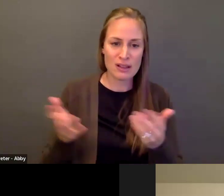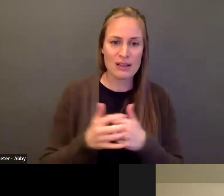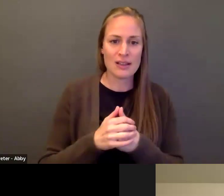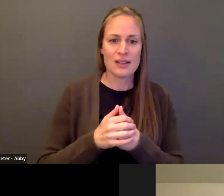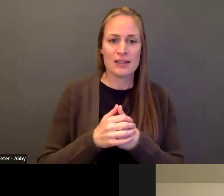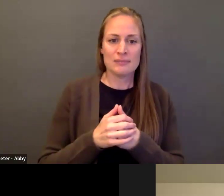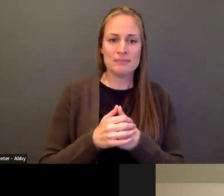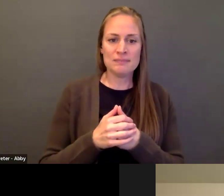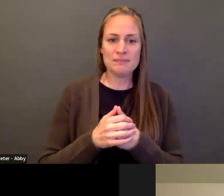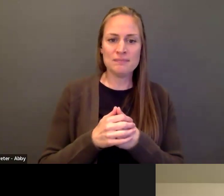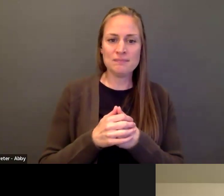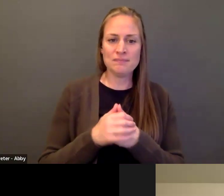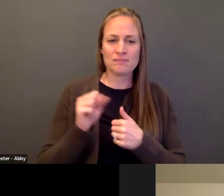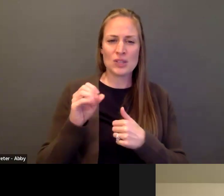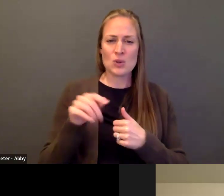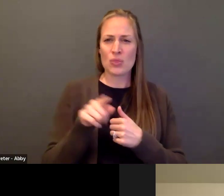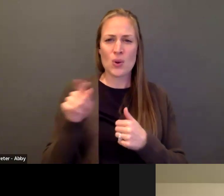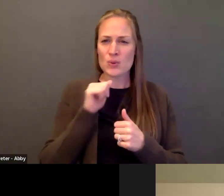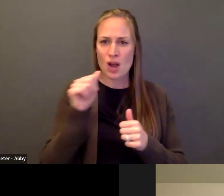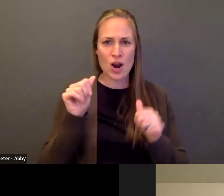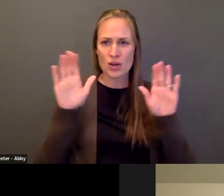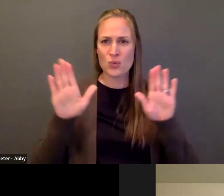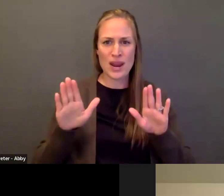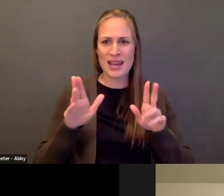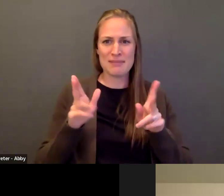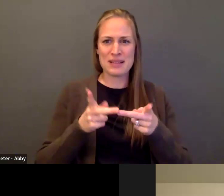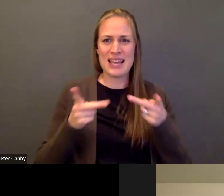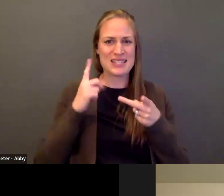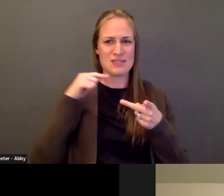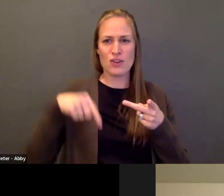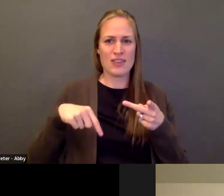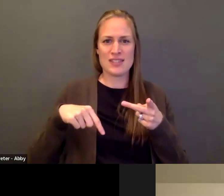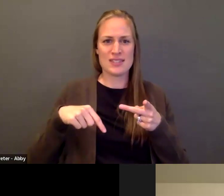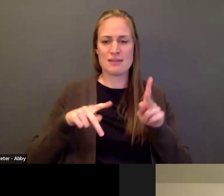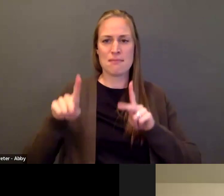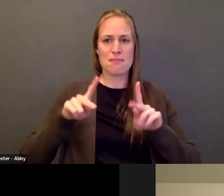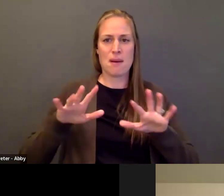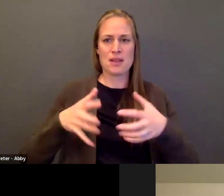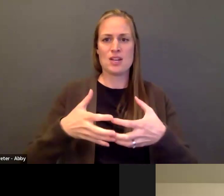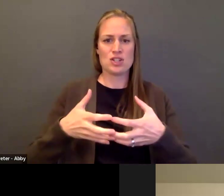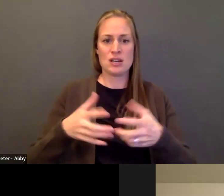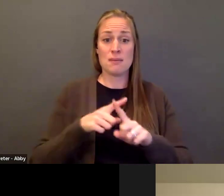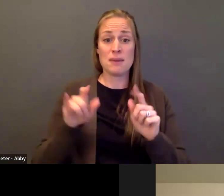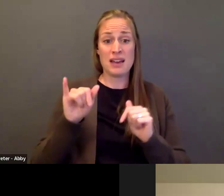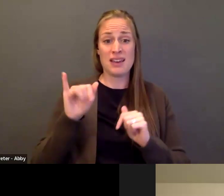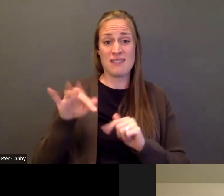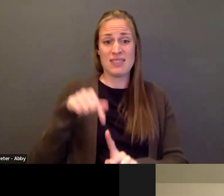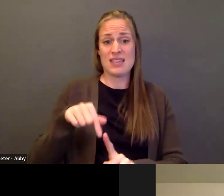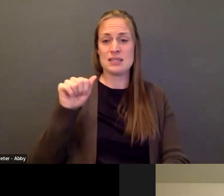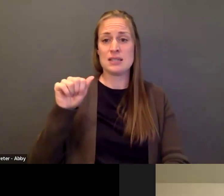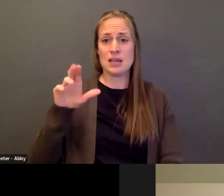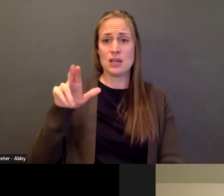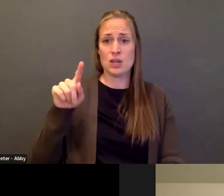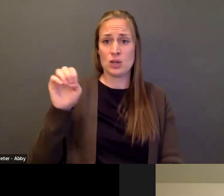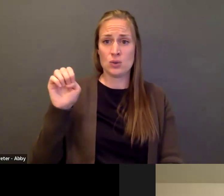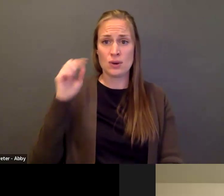facilities. So those aren't great places for this population. But, if this is an acute mental health need, that's